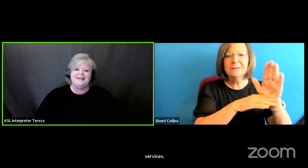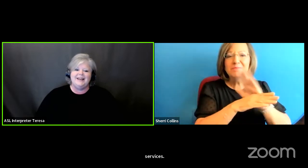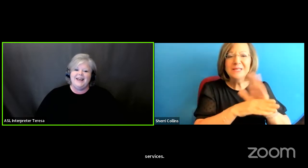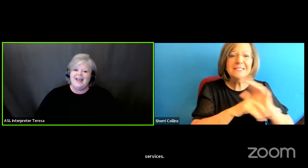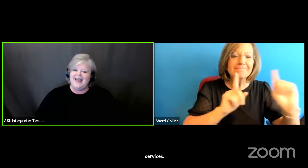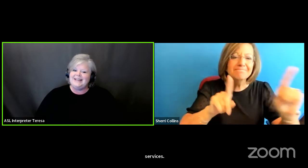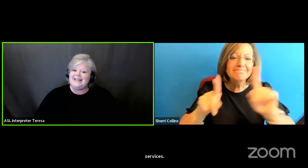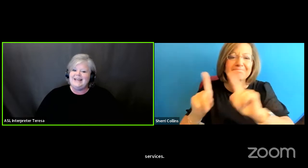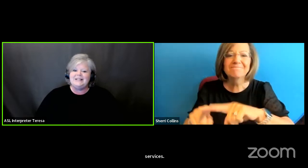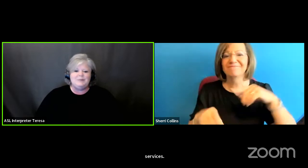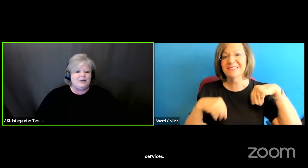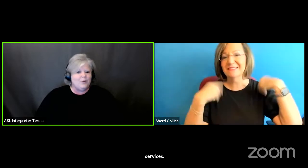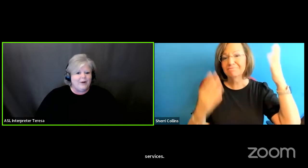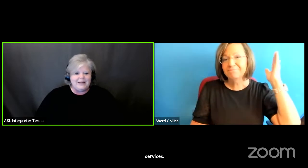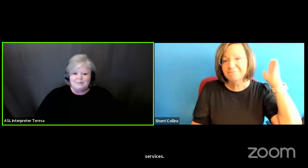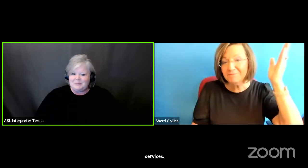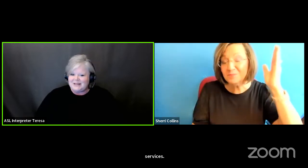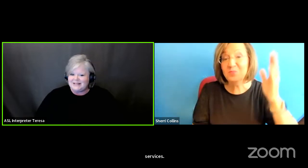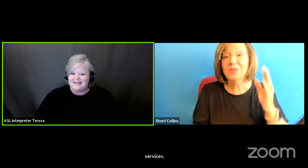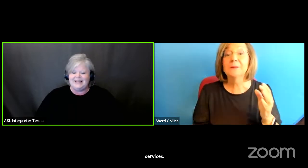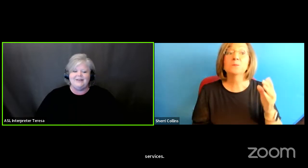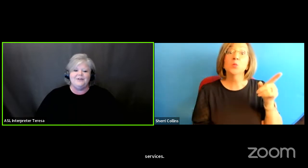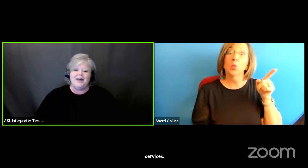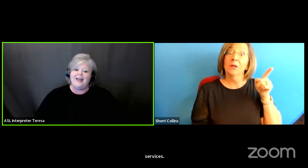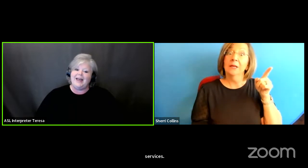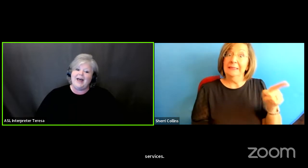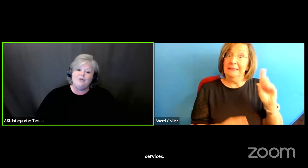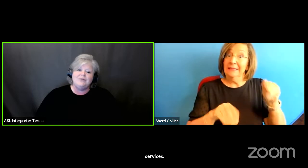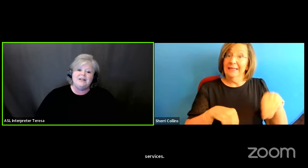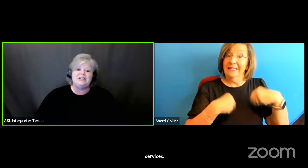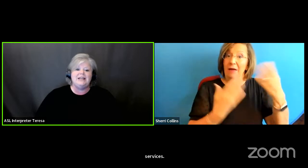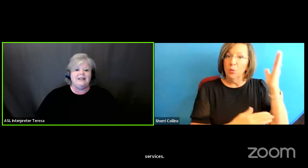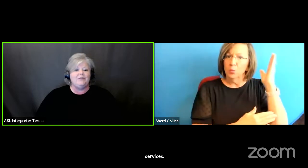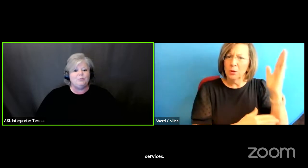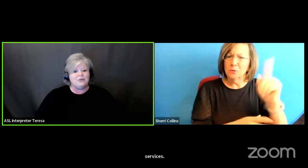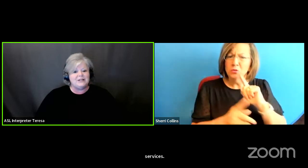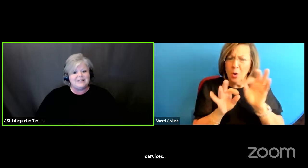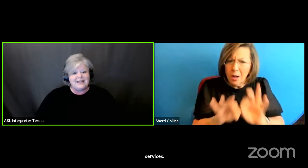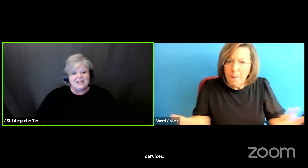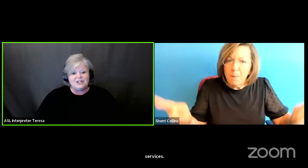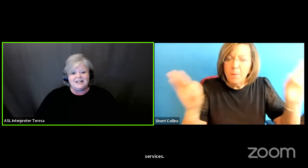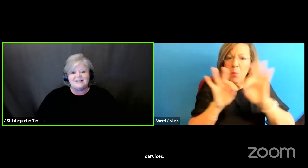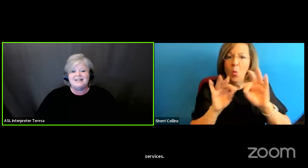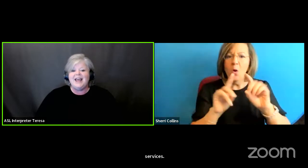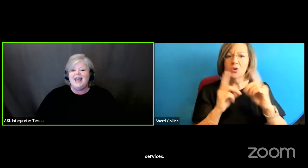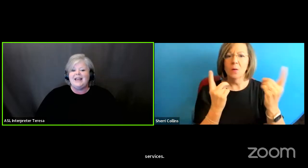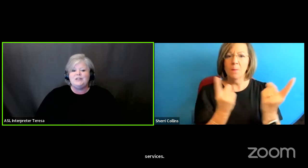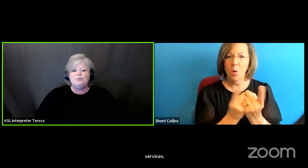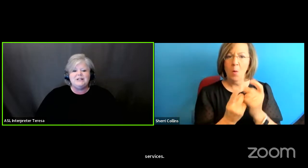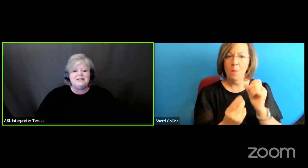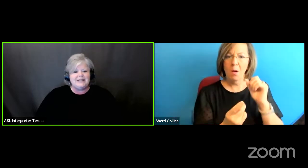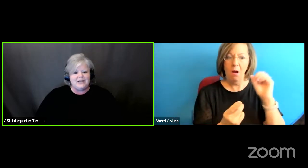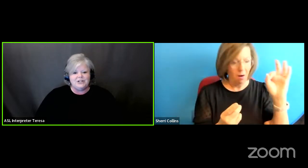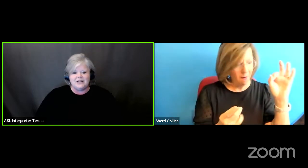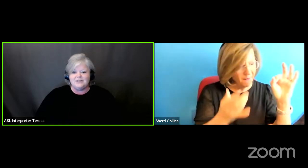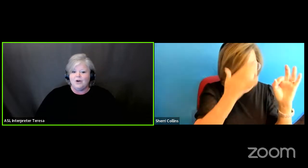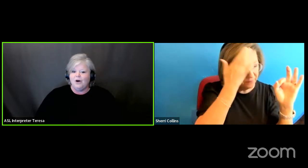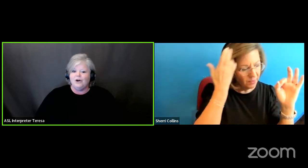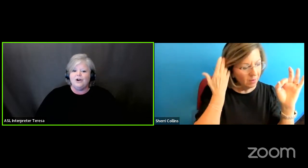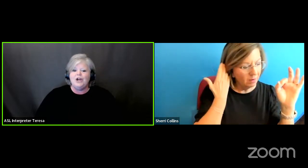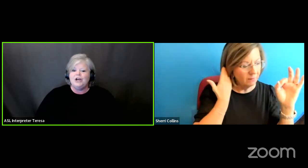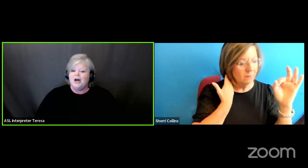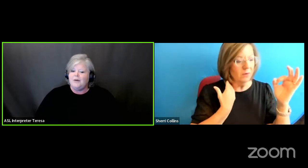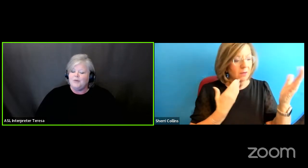specialist. And he has been quite busy outreaching and giving presentations. And his